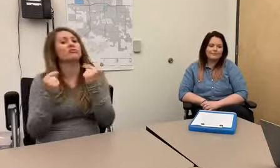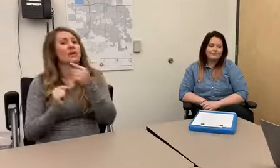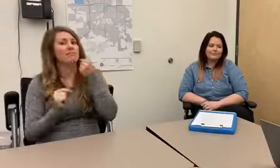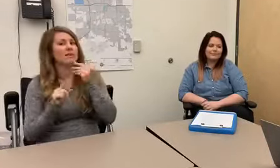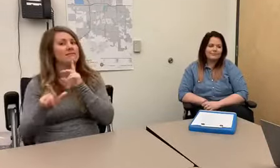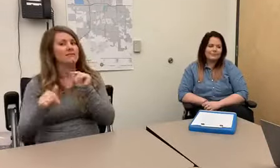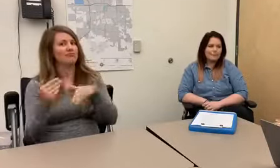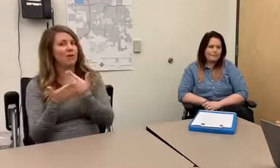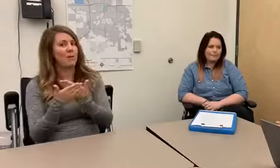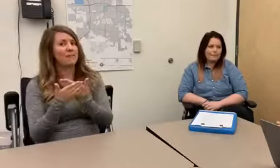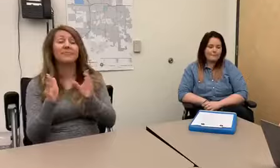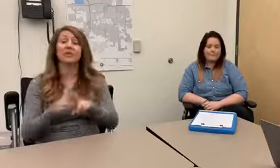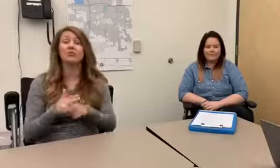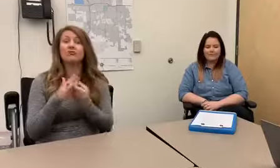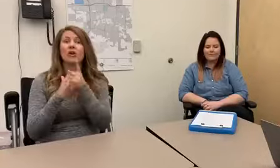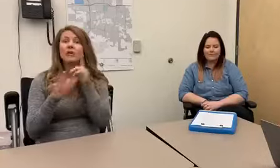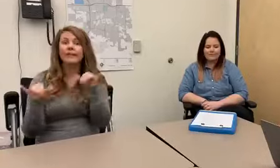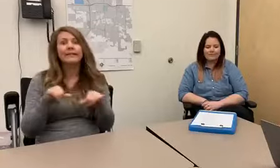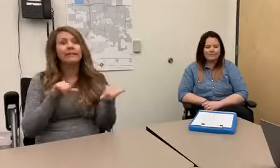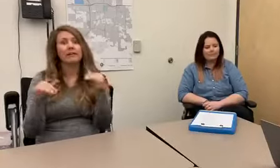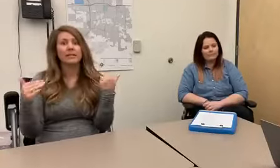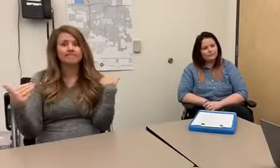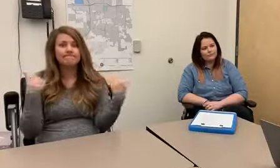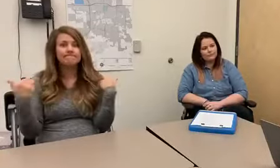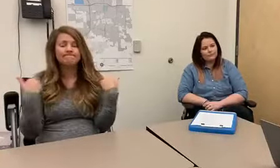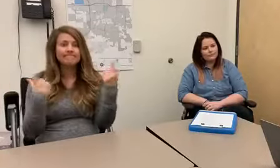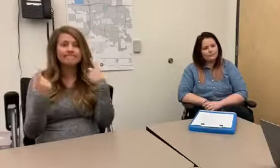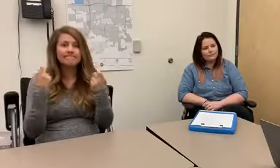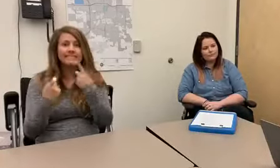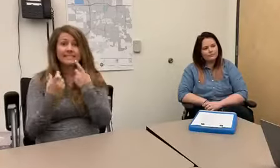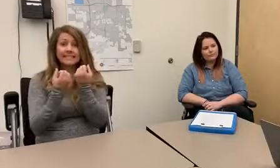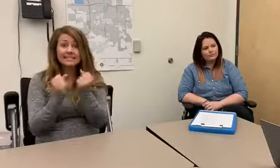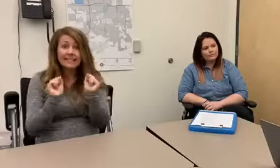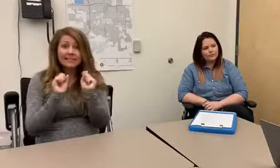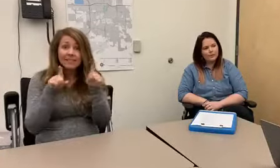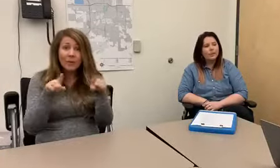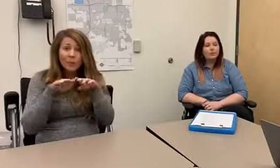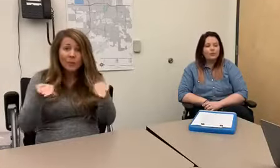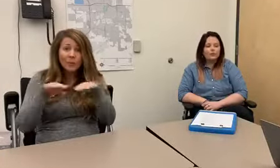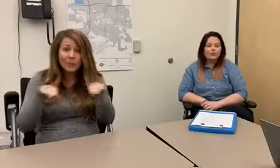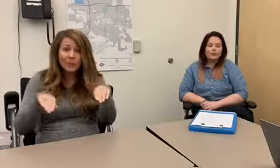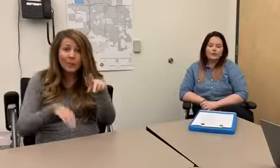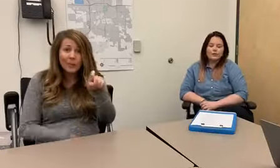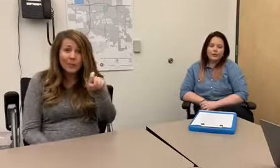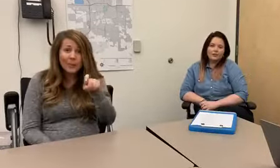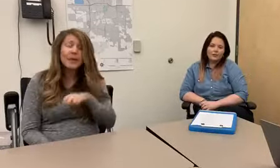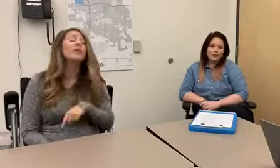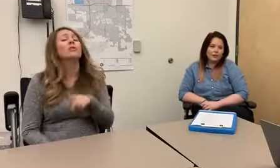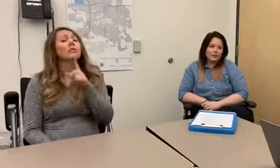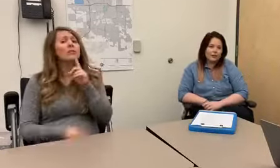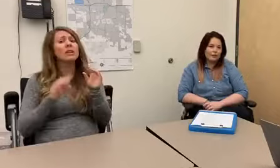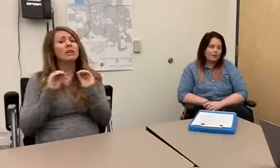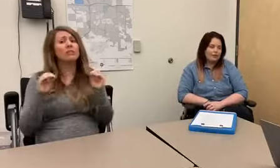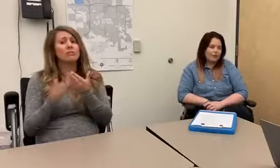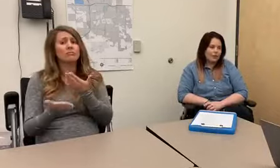off, a really common question we get is it safe to go to the pool? So there's no evidence right now to suggest